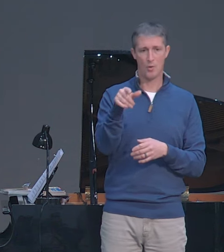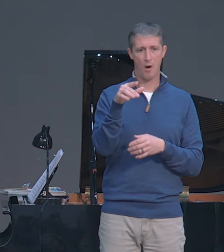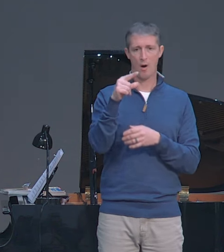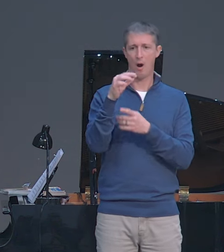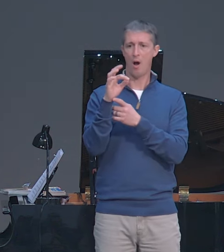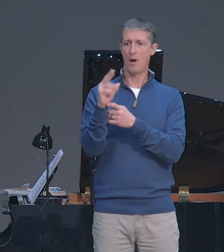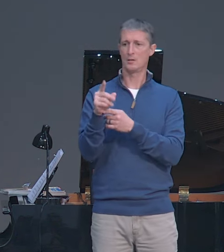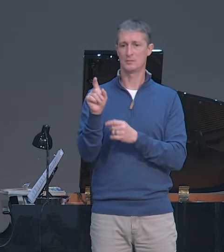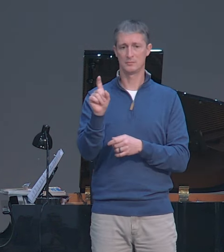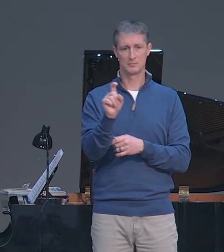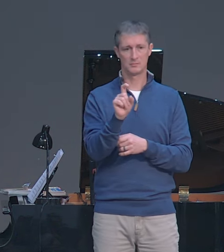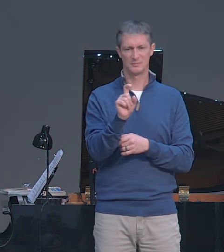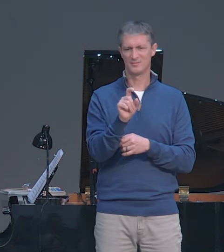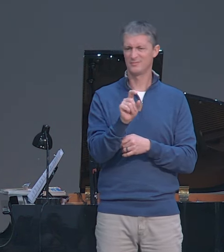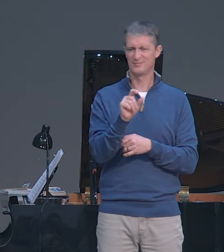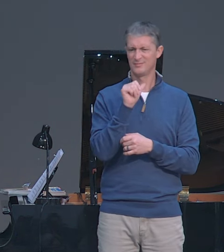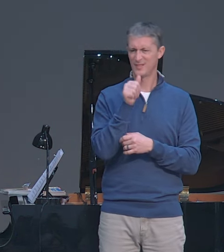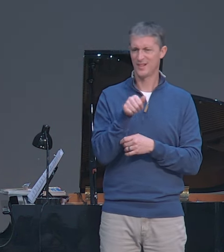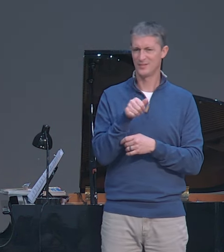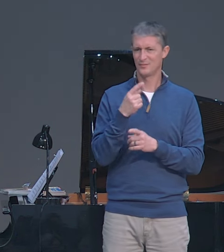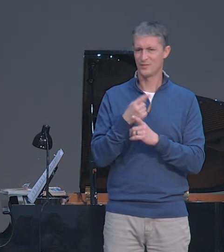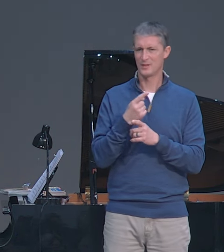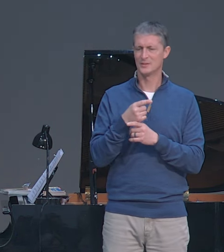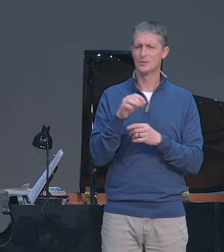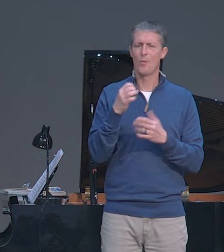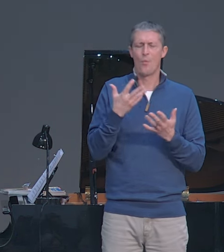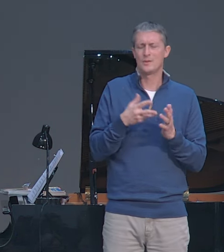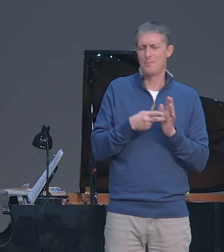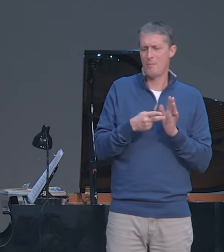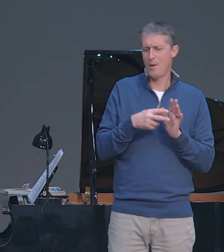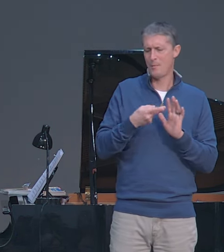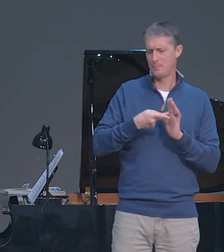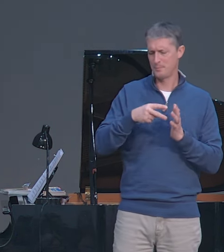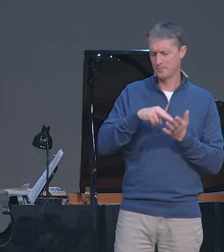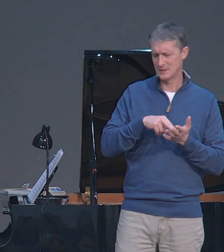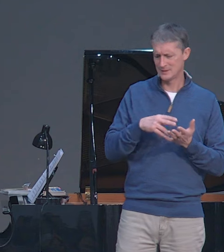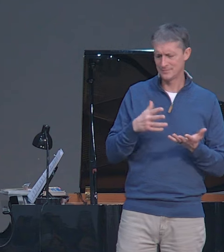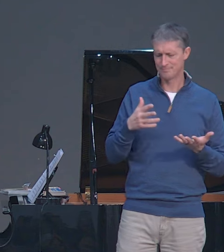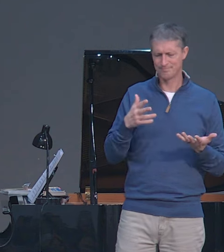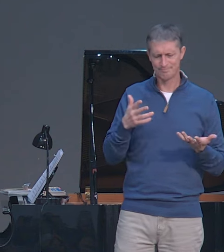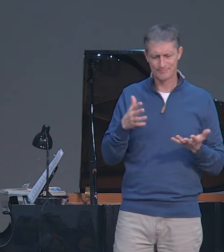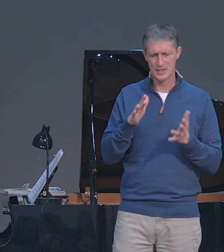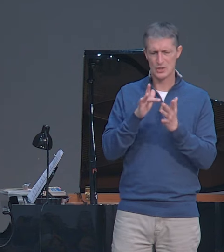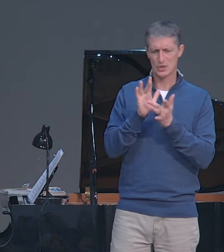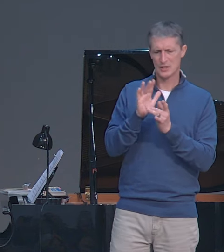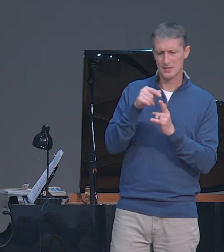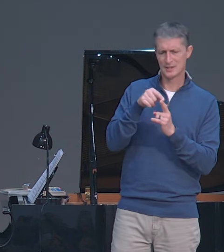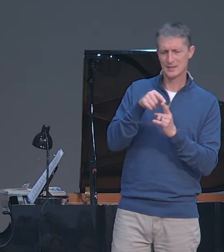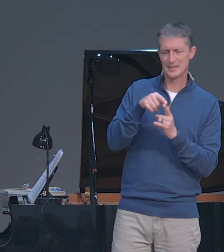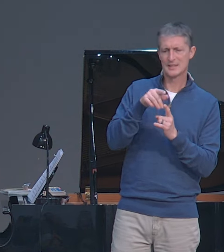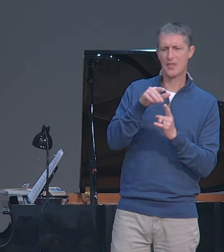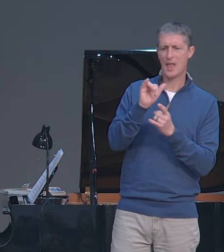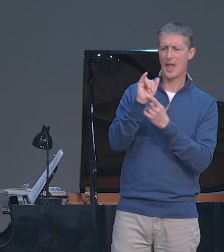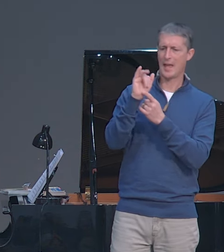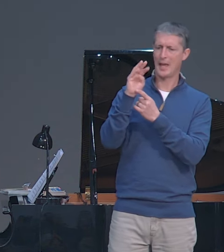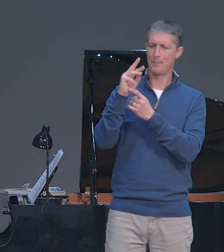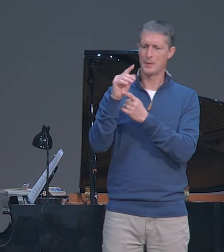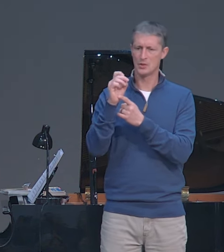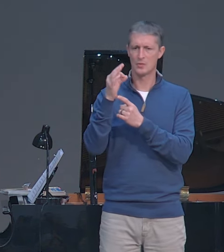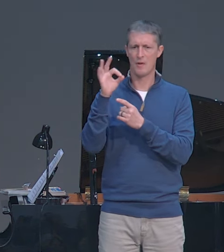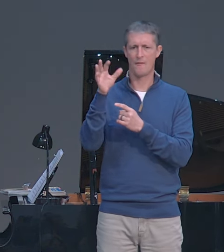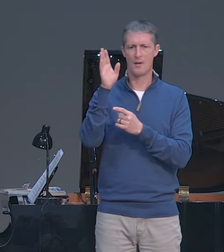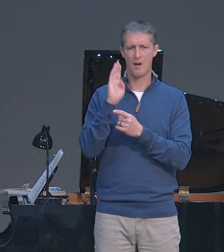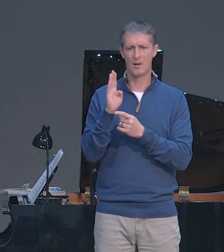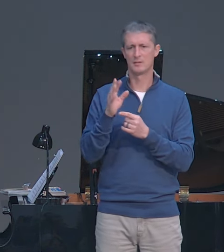God. So what does Paul mean when he says Jesus is the image of God?